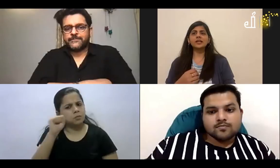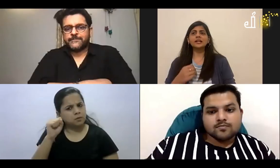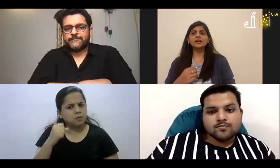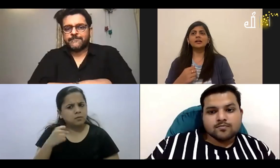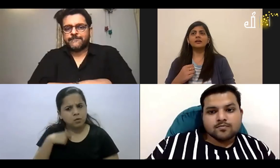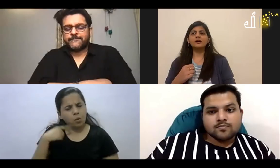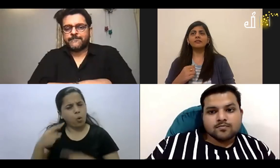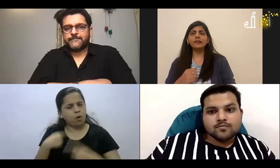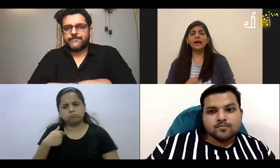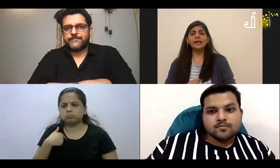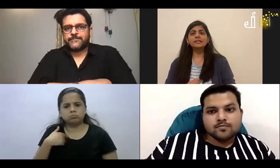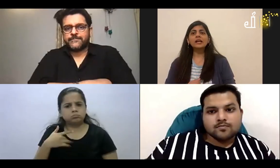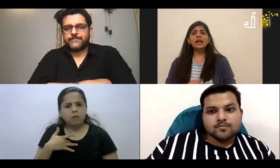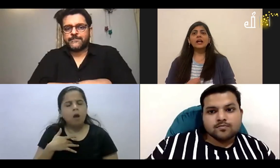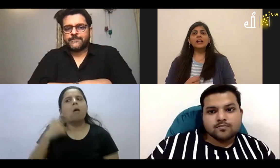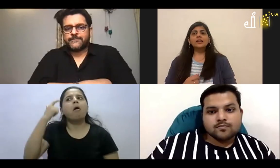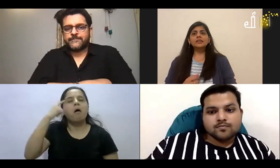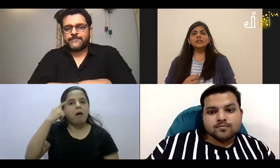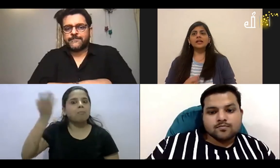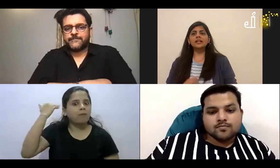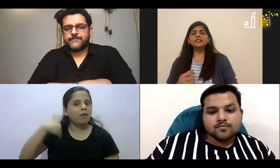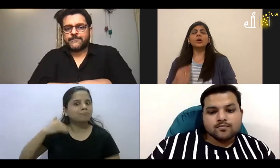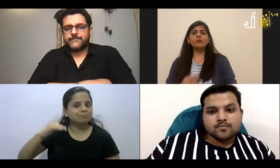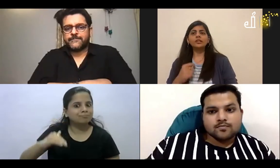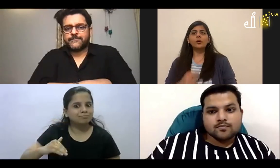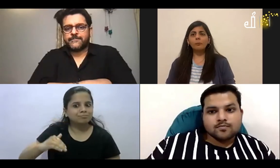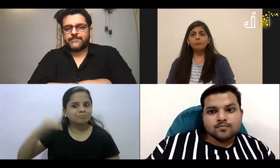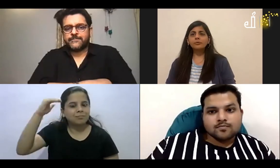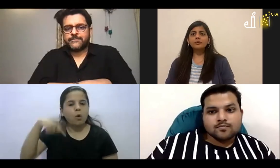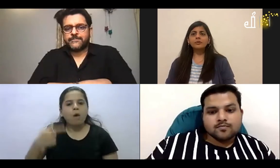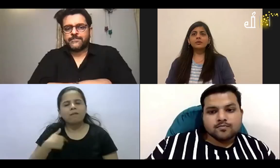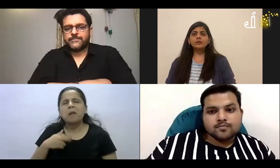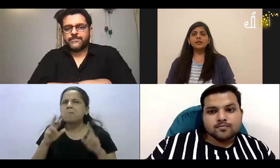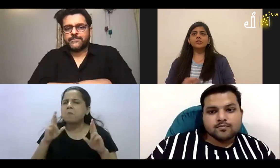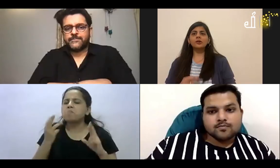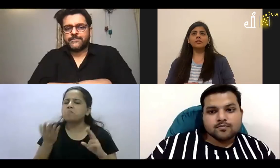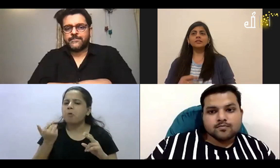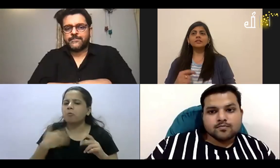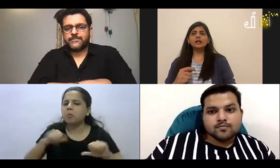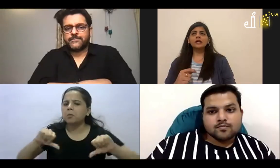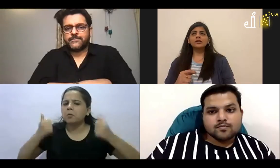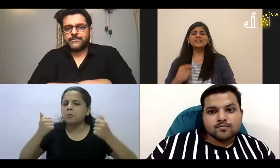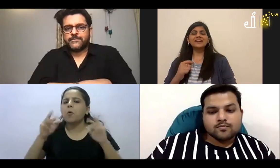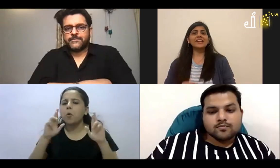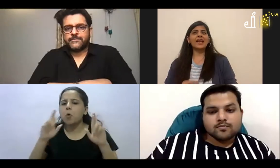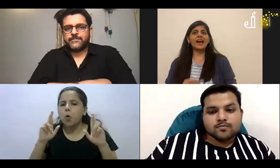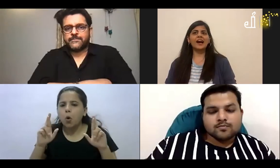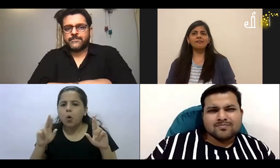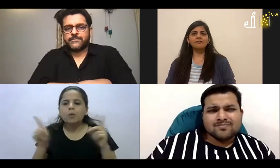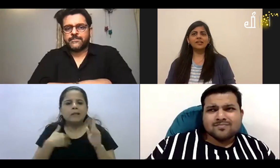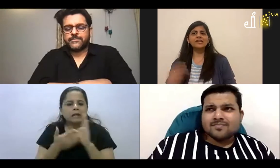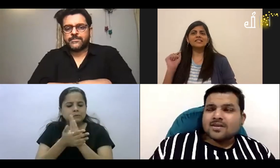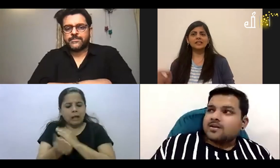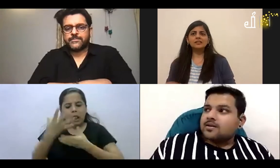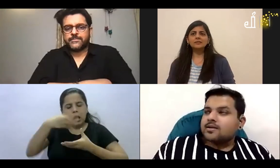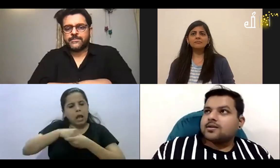always realize that there is always hope. There's always the skill I have